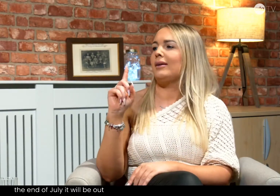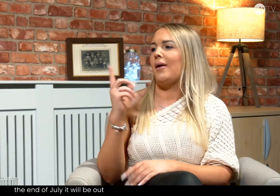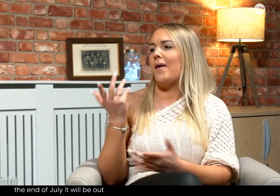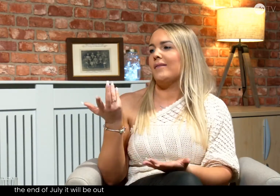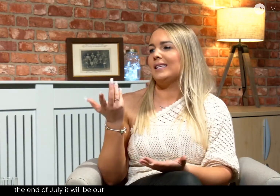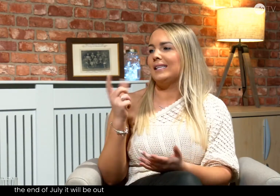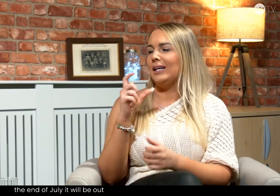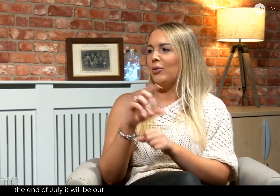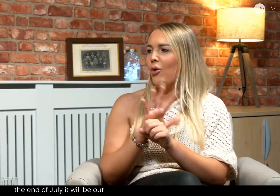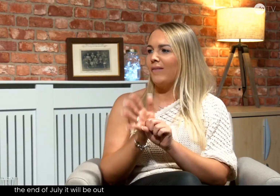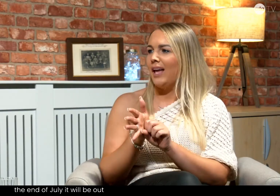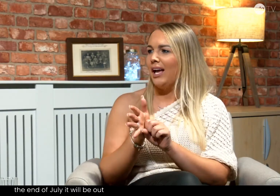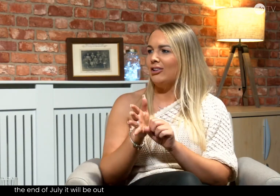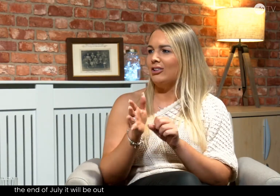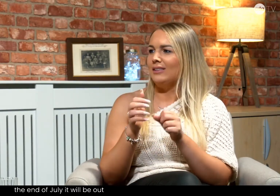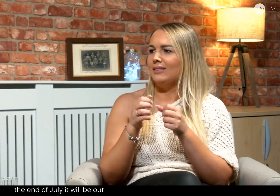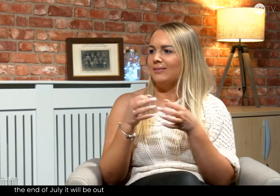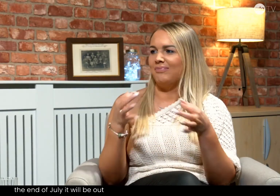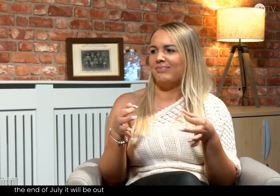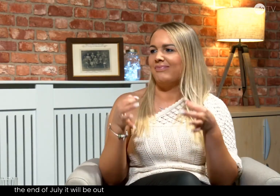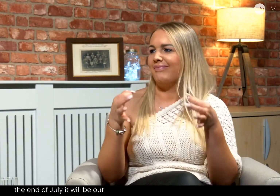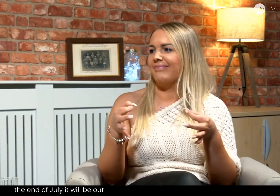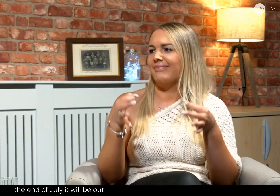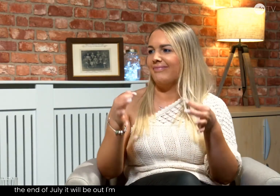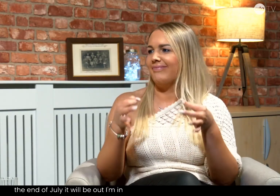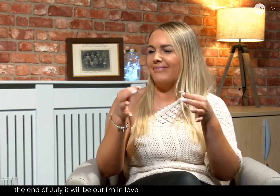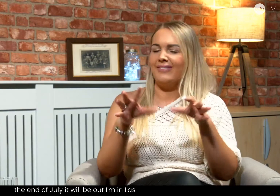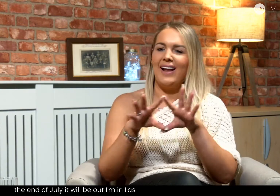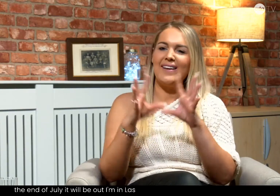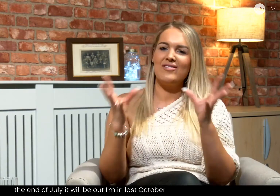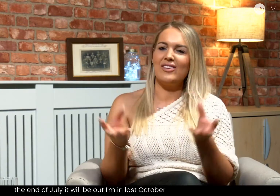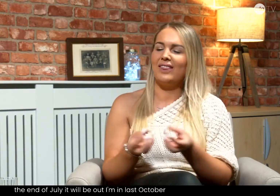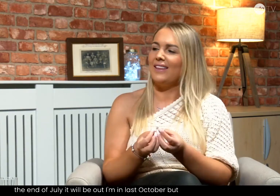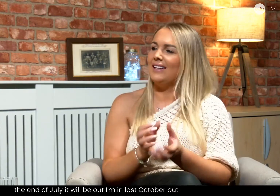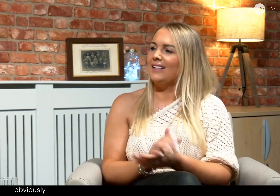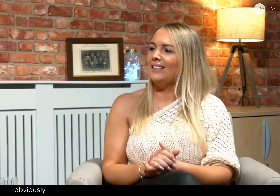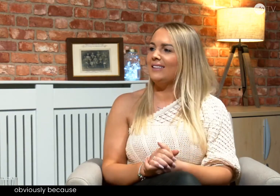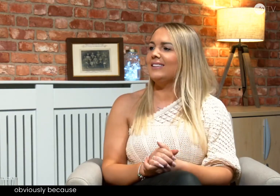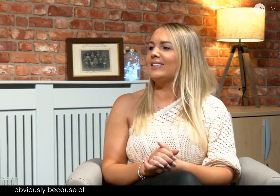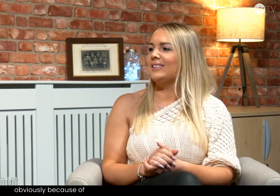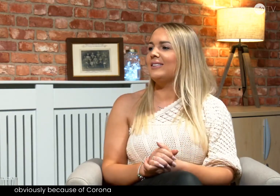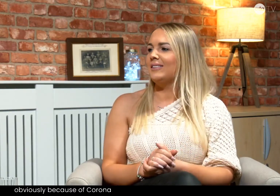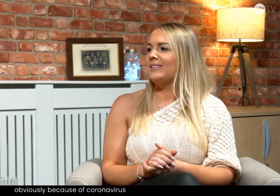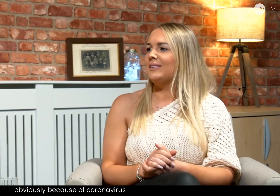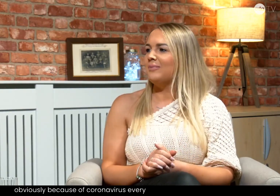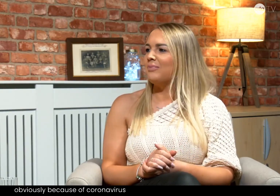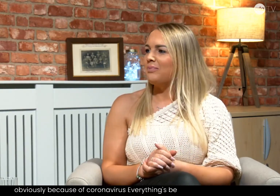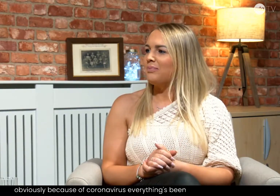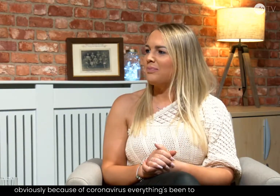It should have been in last October, but obviously because of coronavirus, everything's been delayed. So,